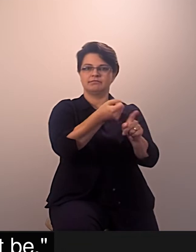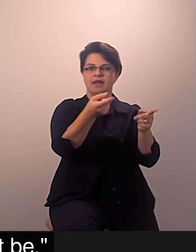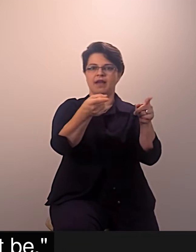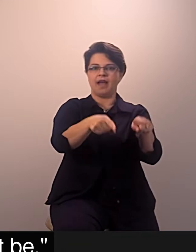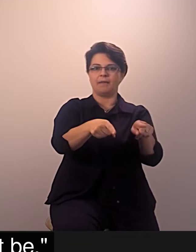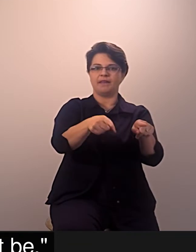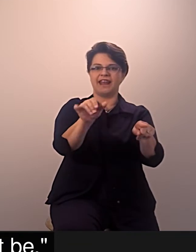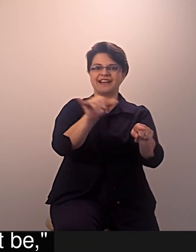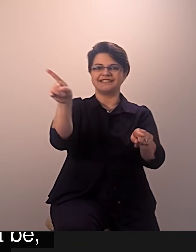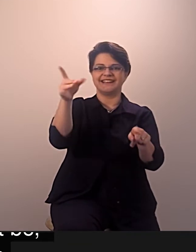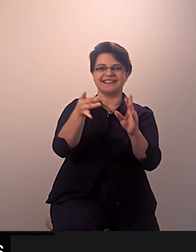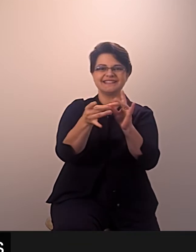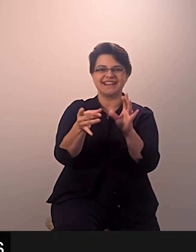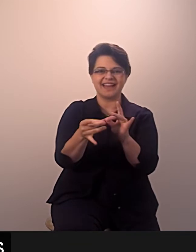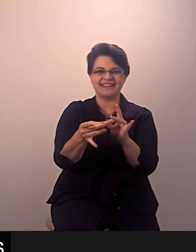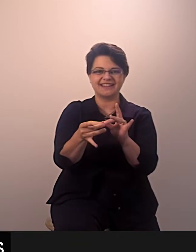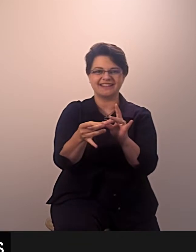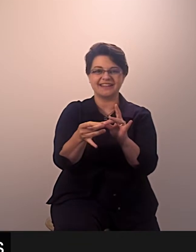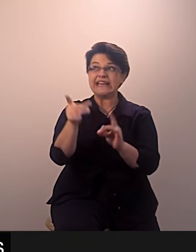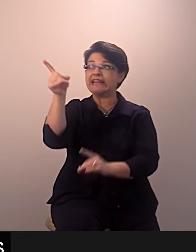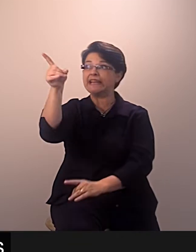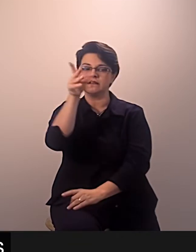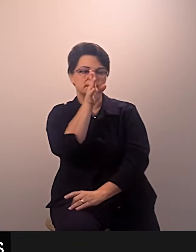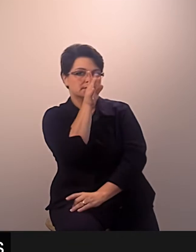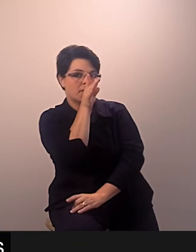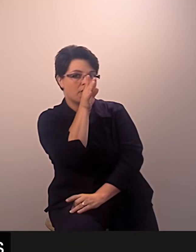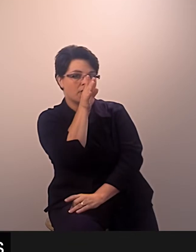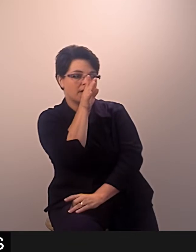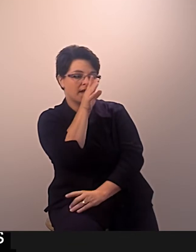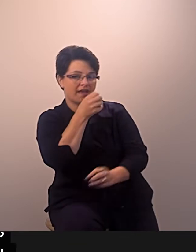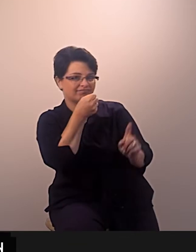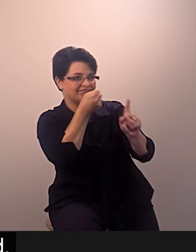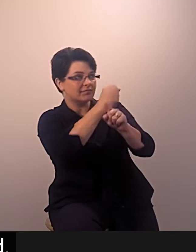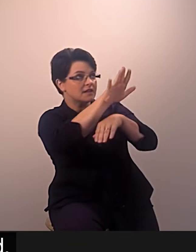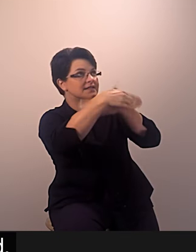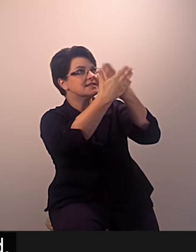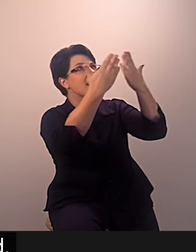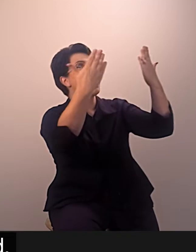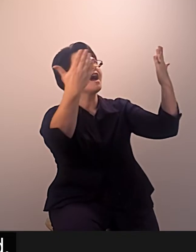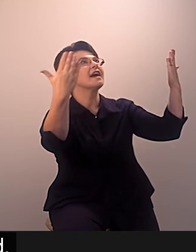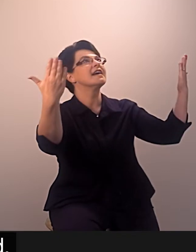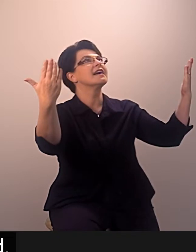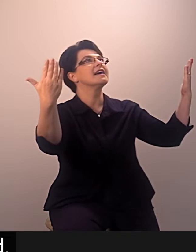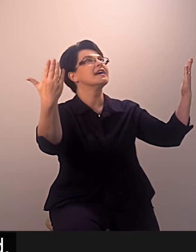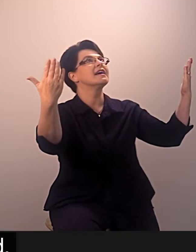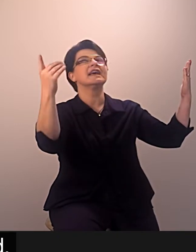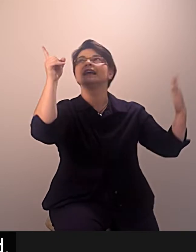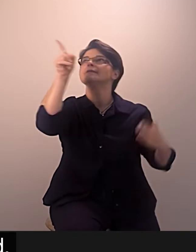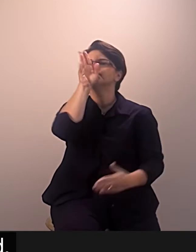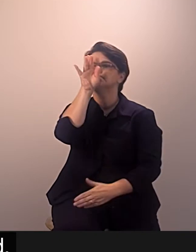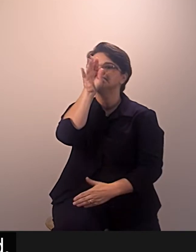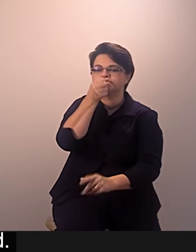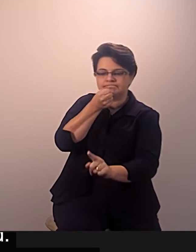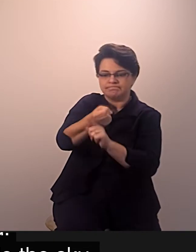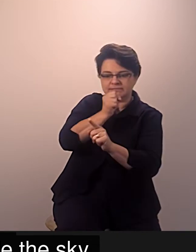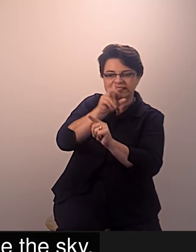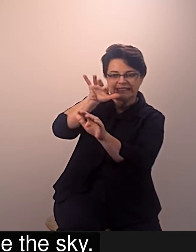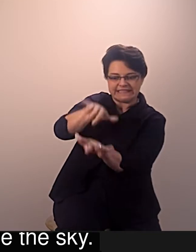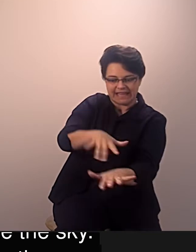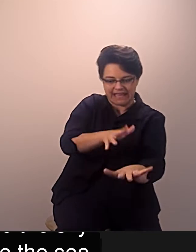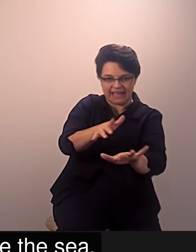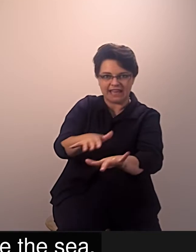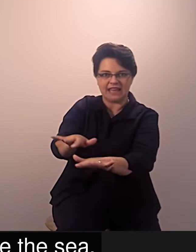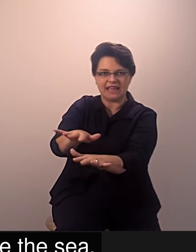He said. He spoke and made the sky. He spoke and made the sea.